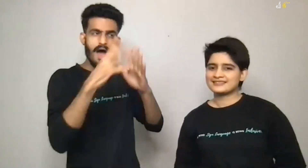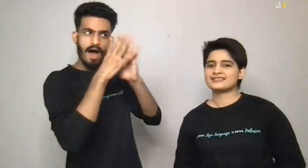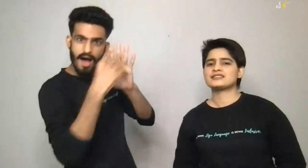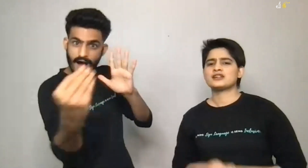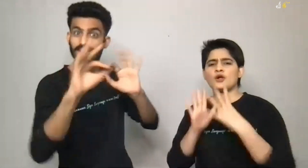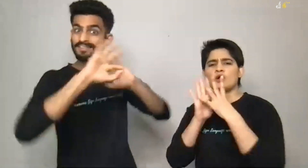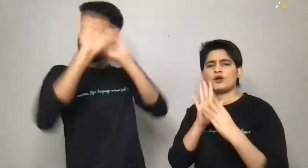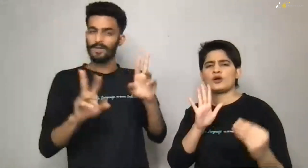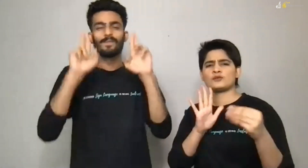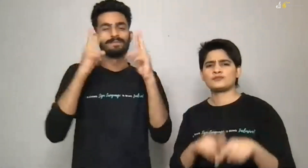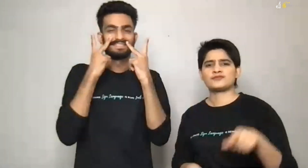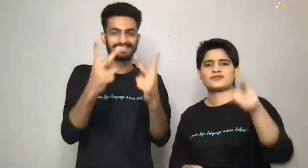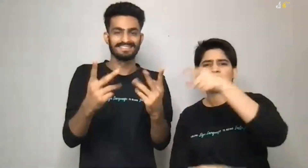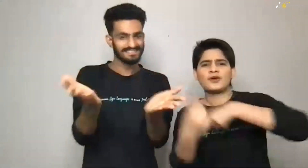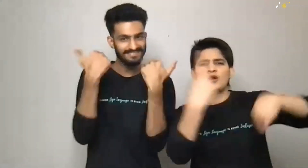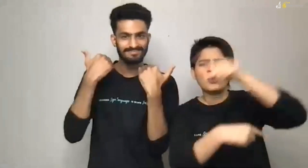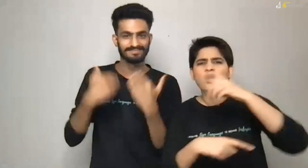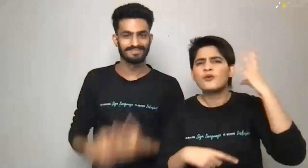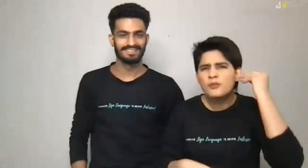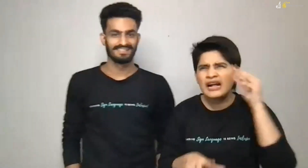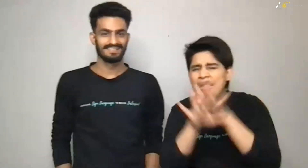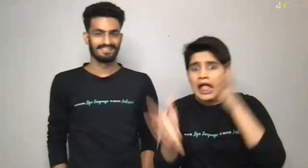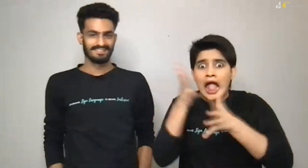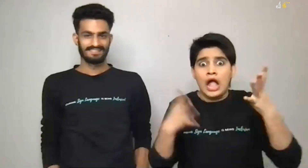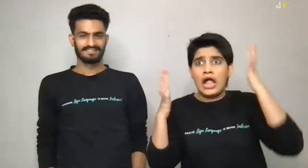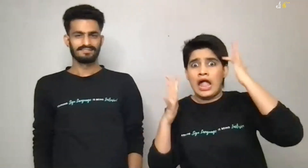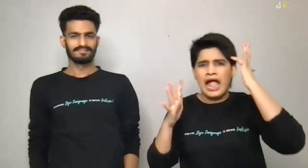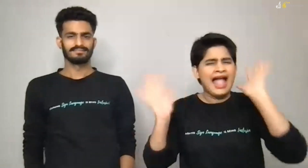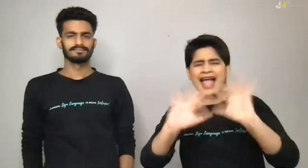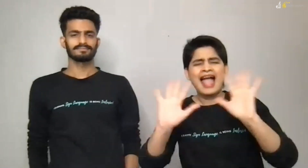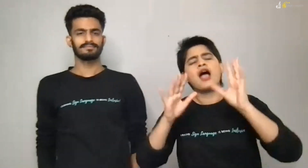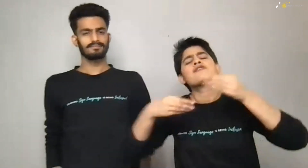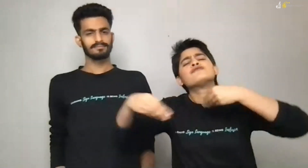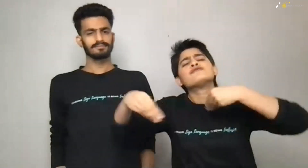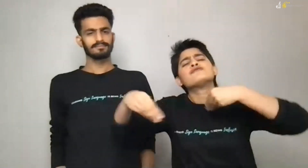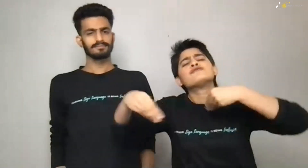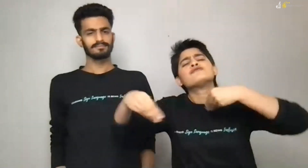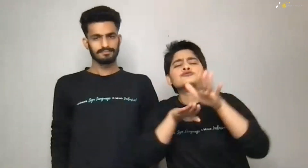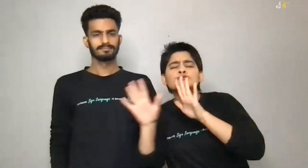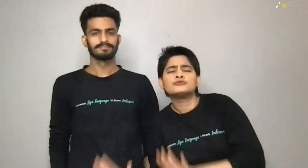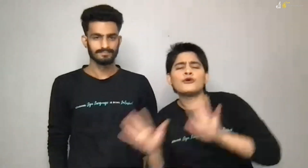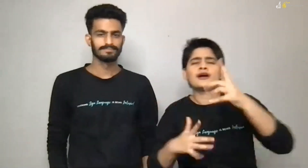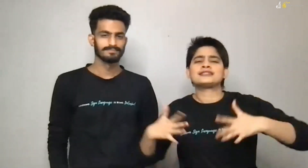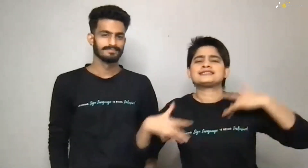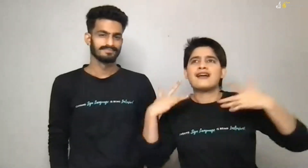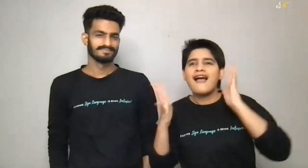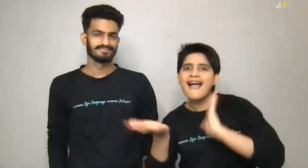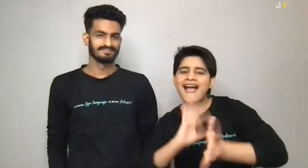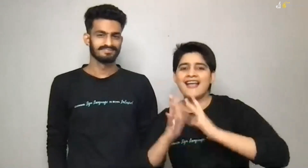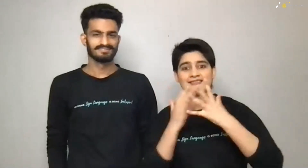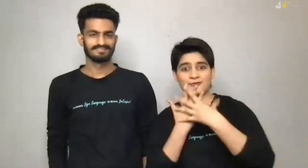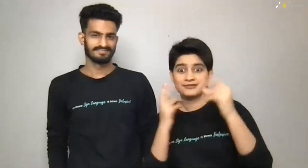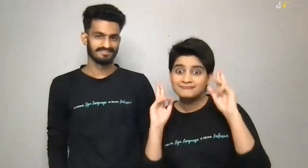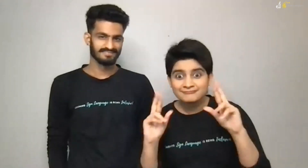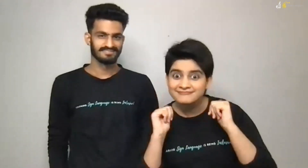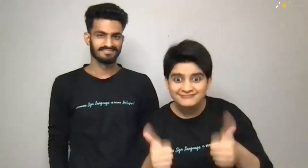We will be doing it slowly. Please copy it, and we would like everyone to follow it. Hearing people also, don't worry. We can be very flexible